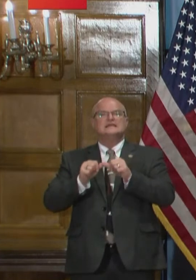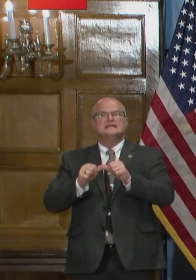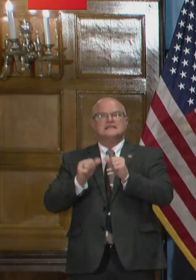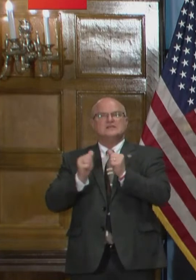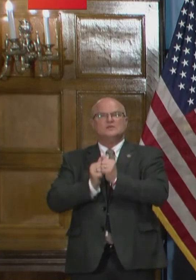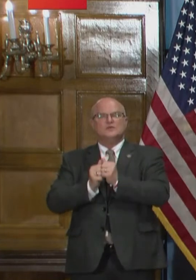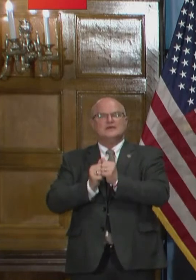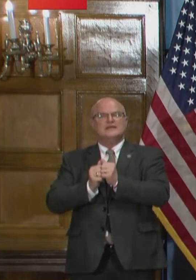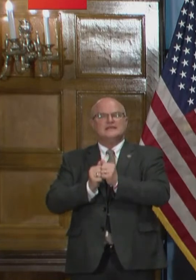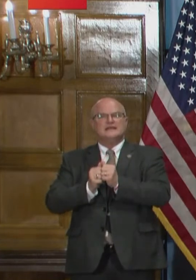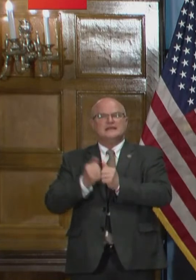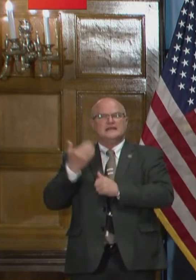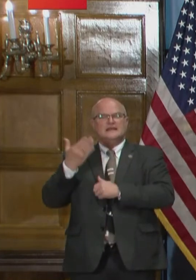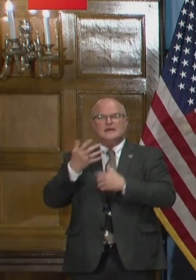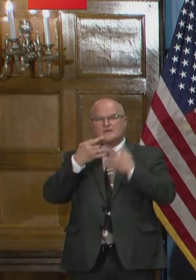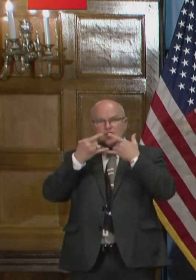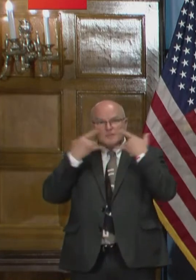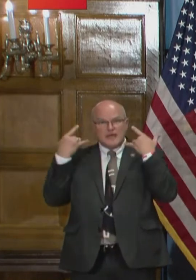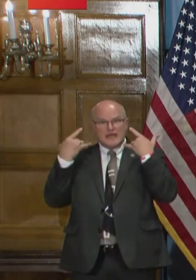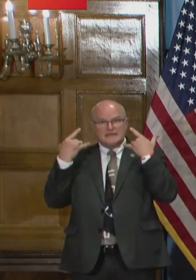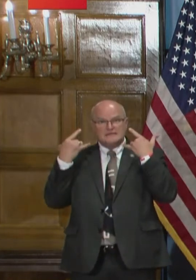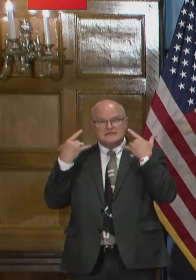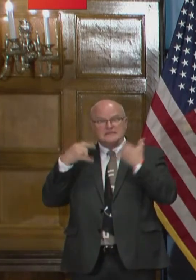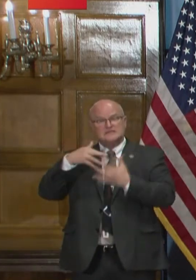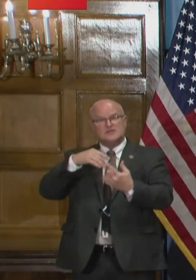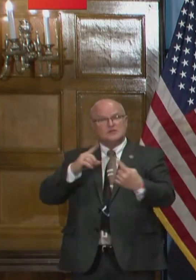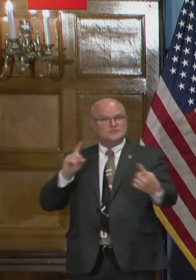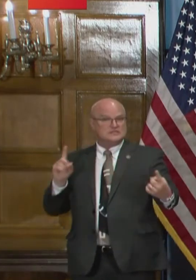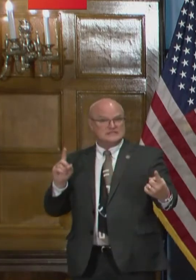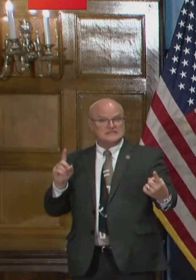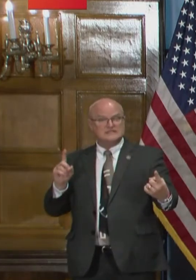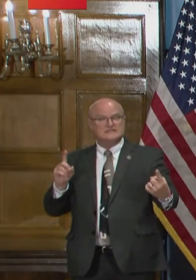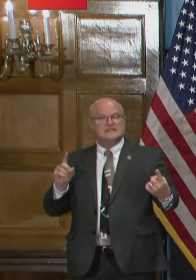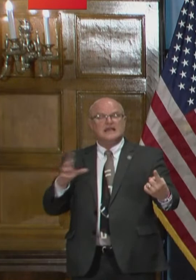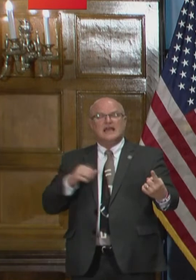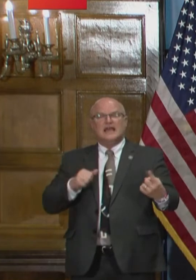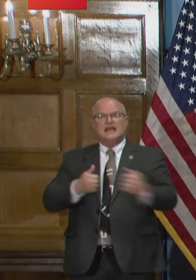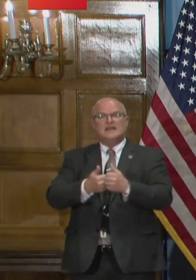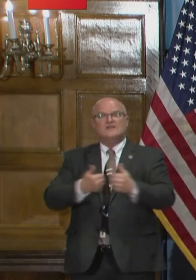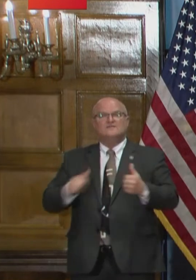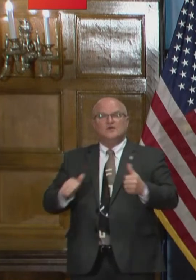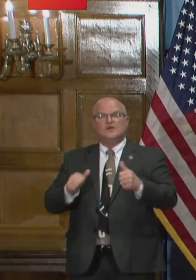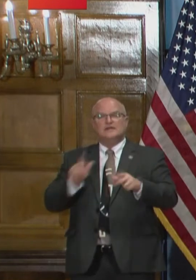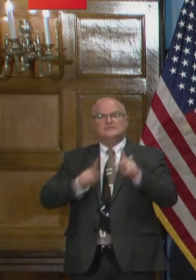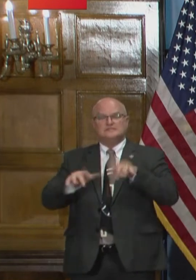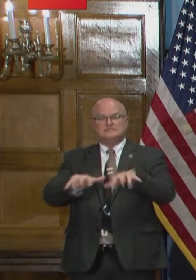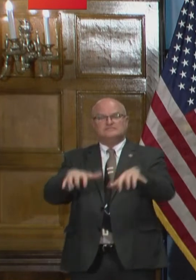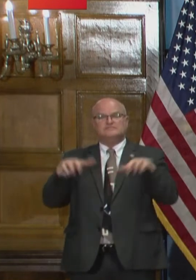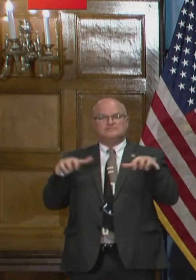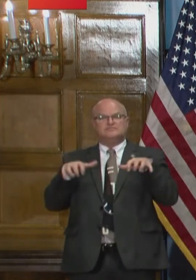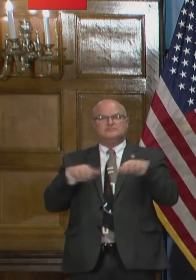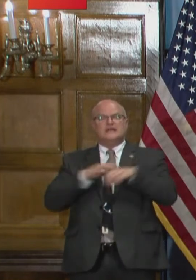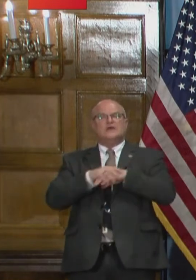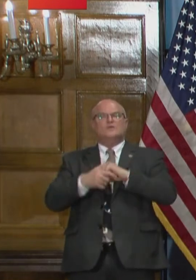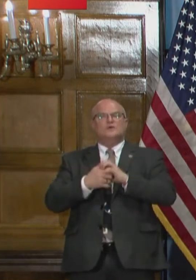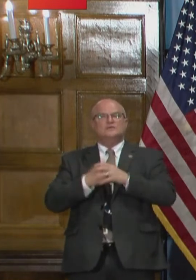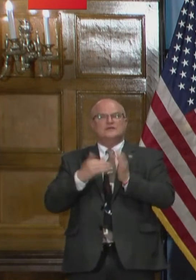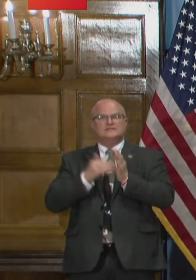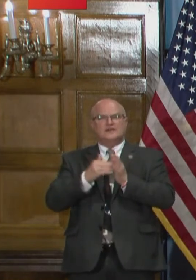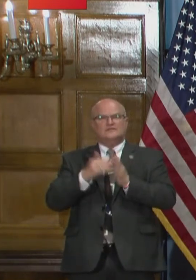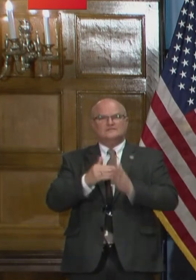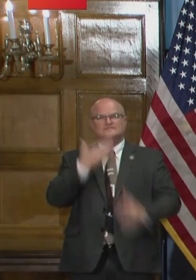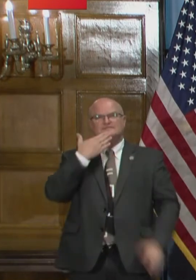with these measures of wearing masks, social distancing, avoiding crowds, and wash your hands often. Thank